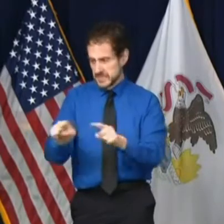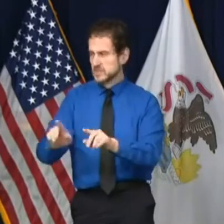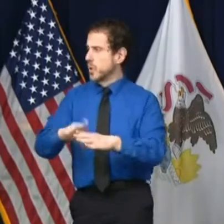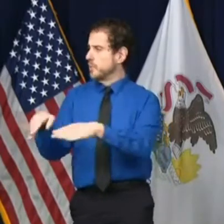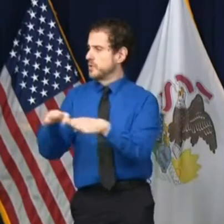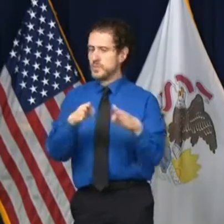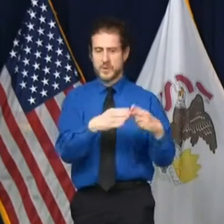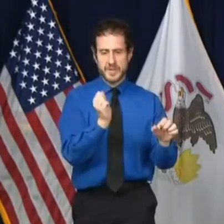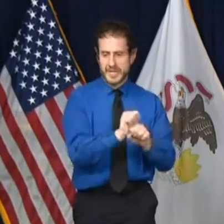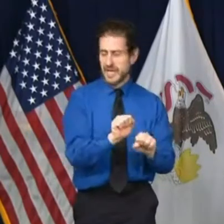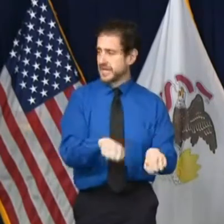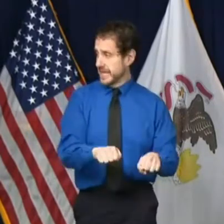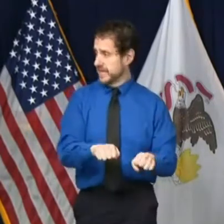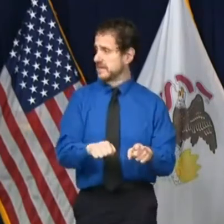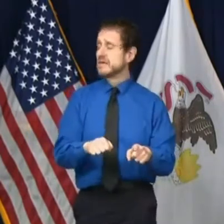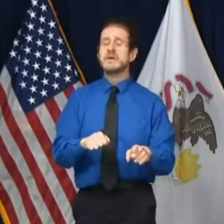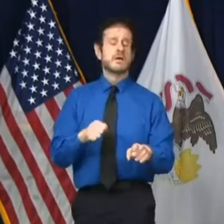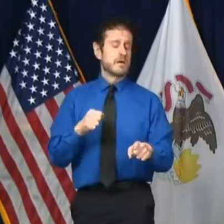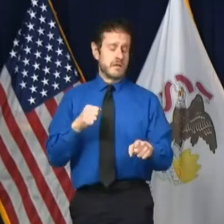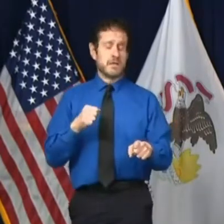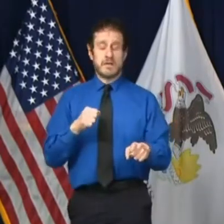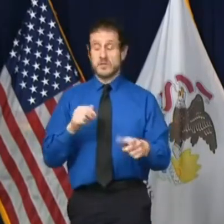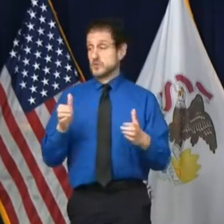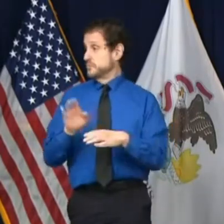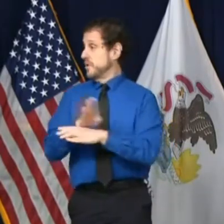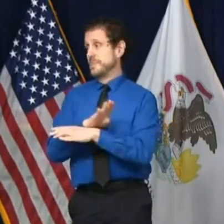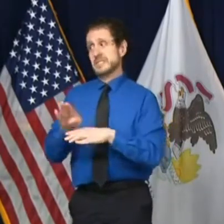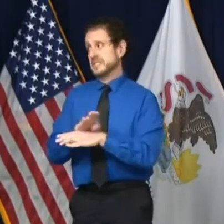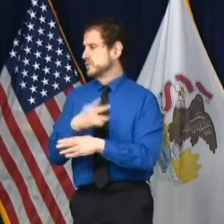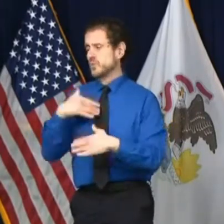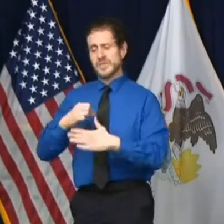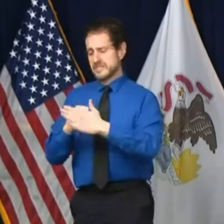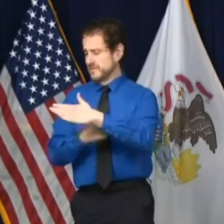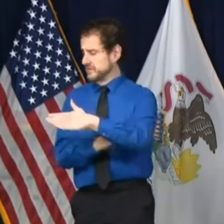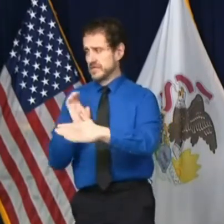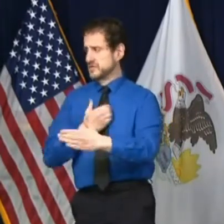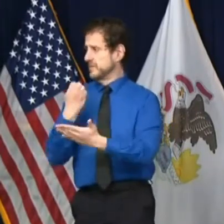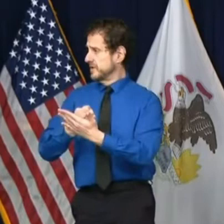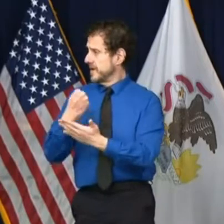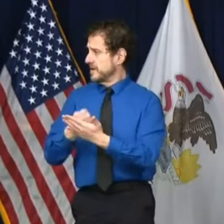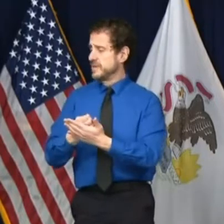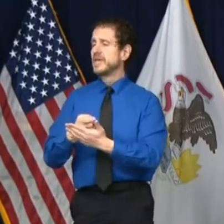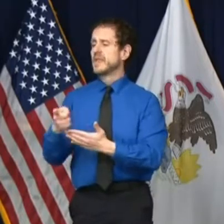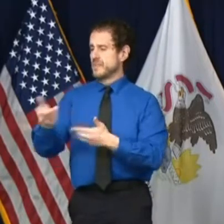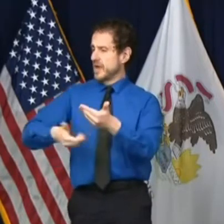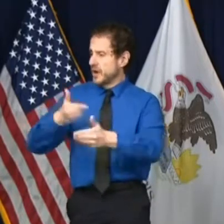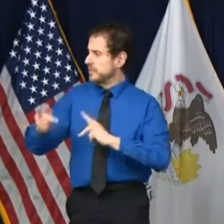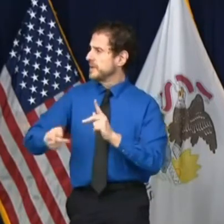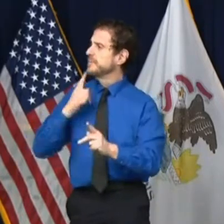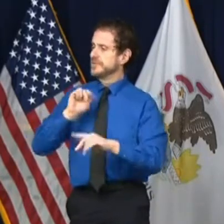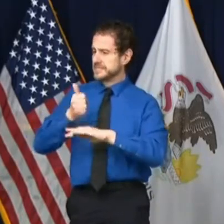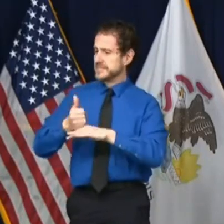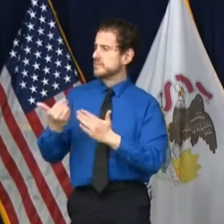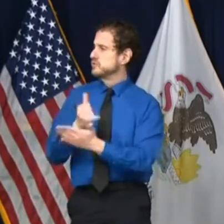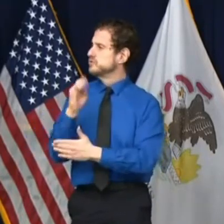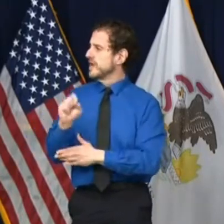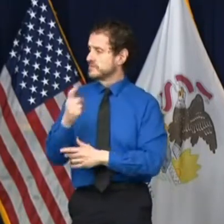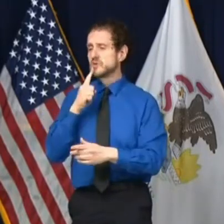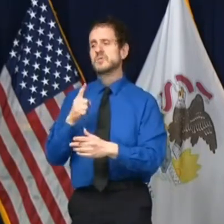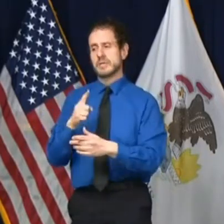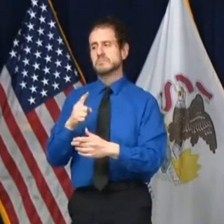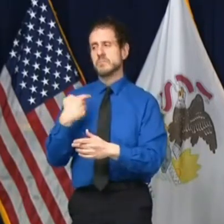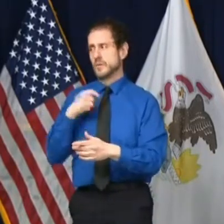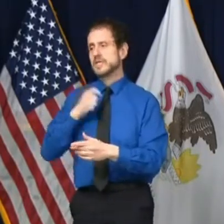business people are the bedrock of business, bedrock of job creation in our state, so they deserve our support. Dave